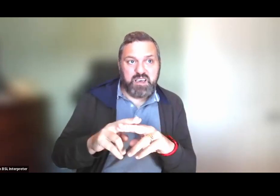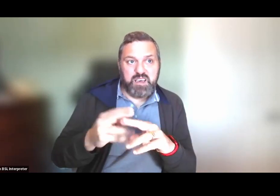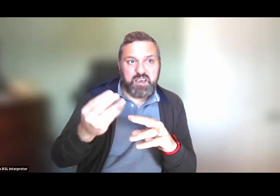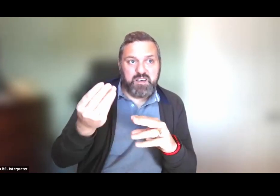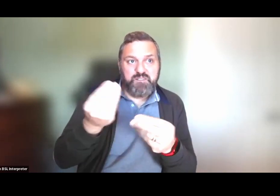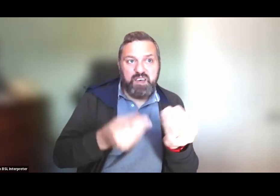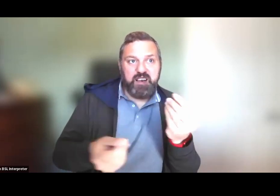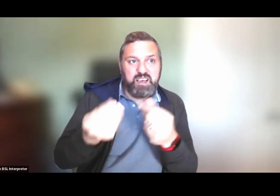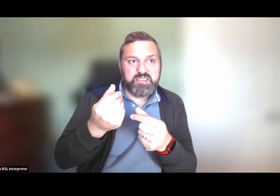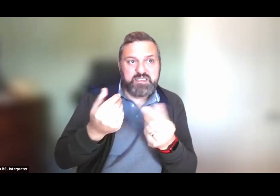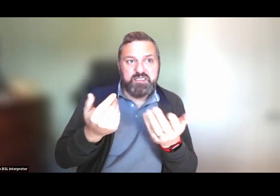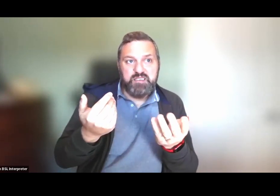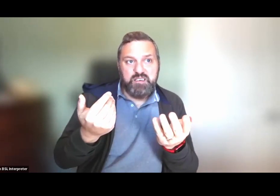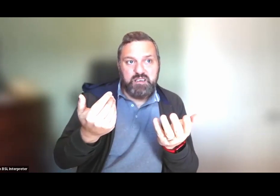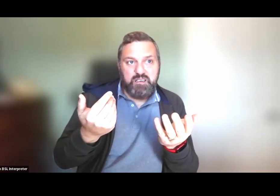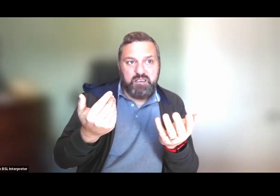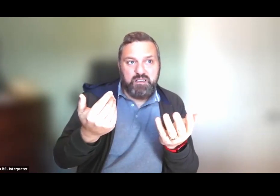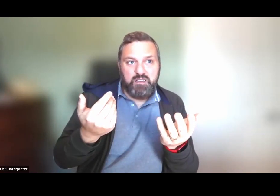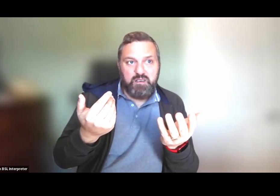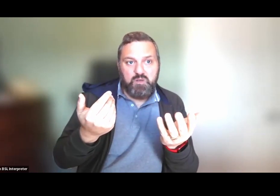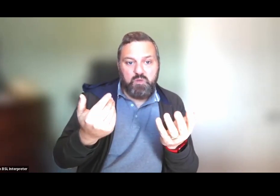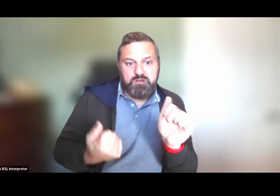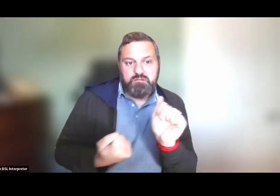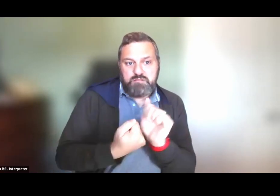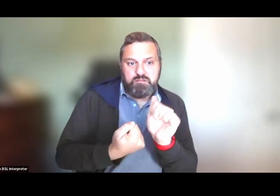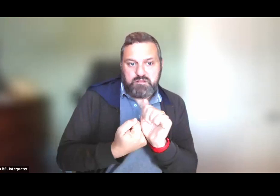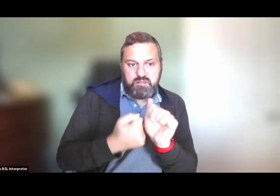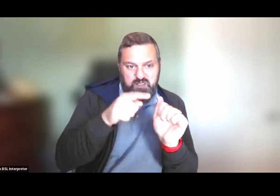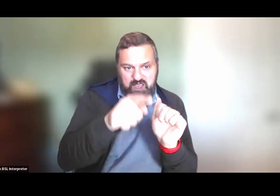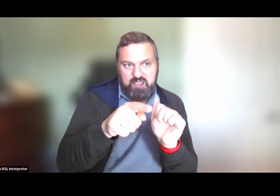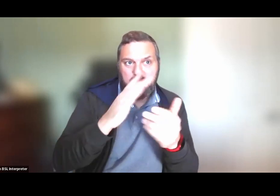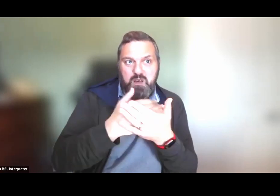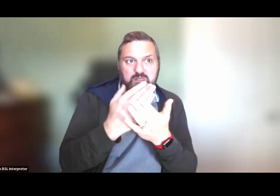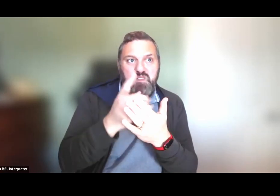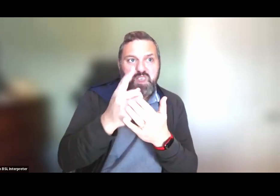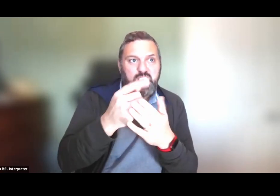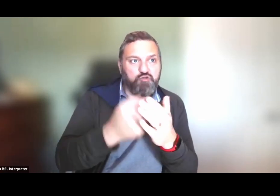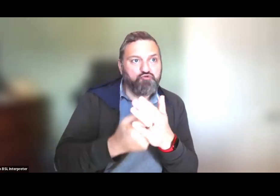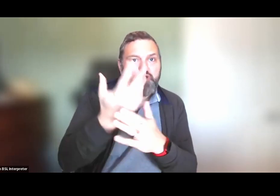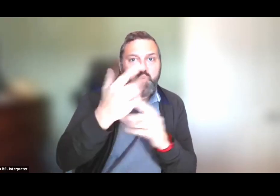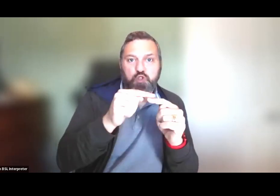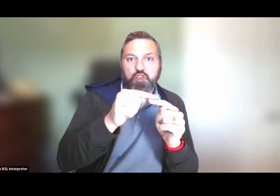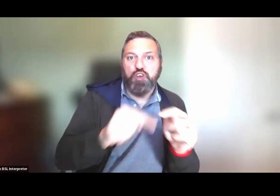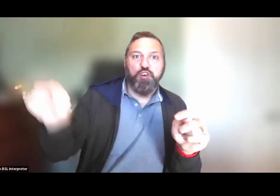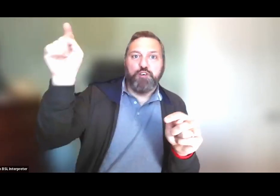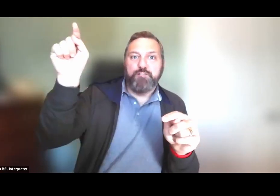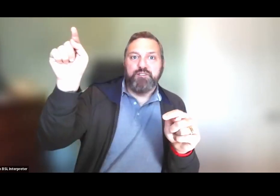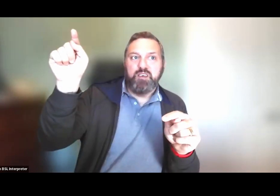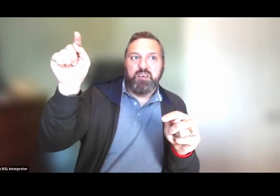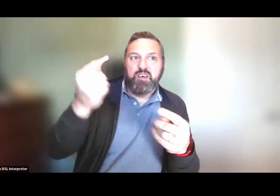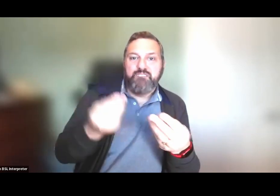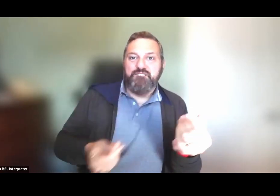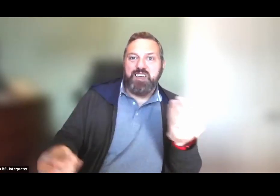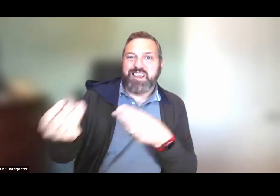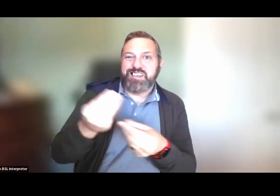to society? I mean, finance is what underpins this growth curve, isn't it? It's finance currently is designed to seek